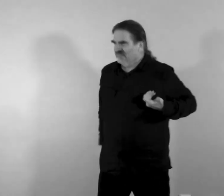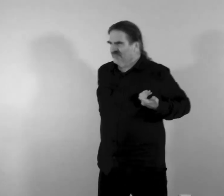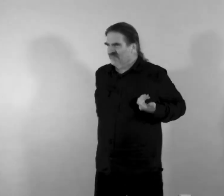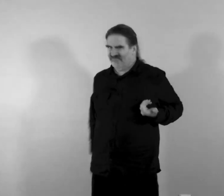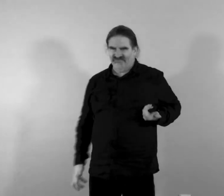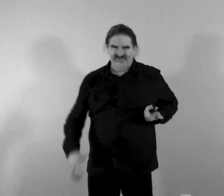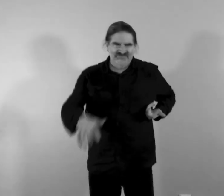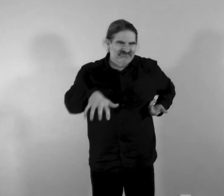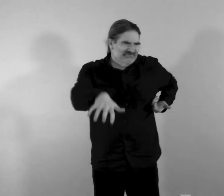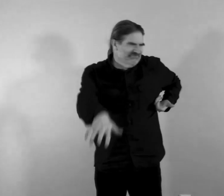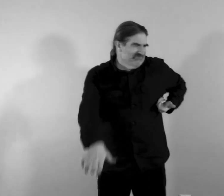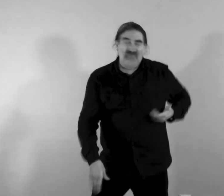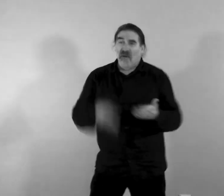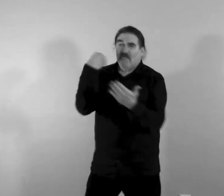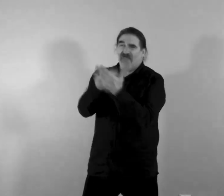towards the money